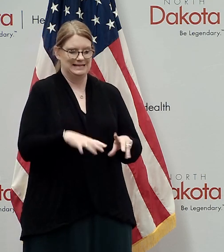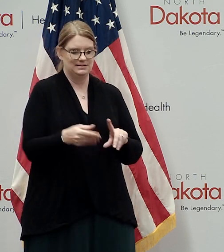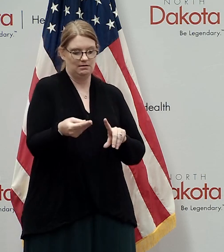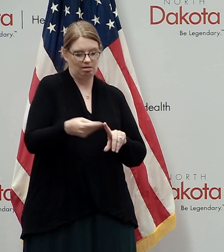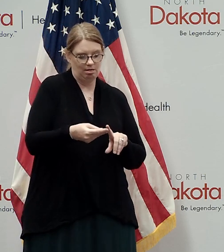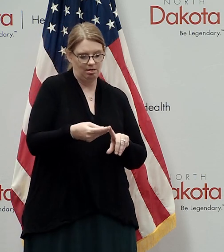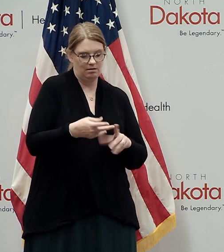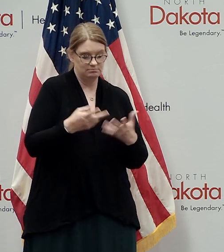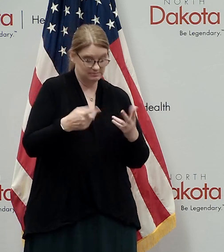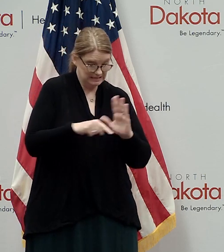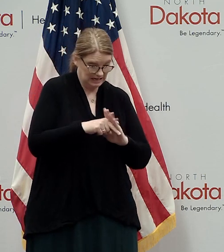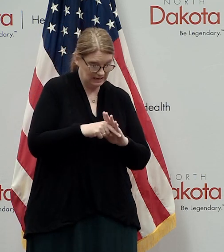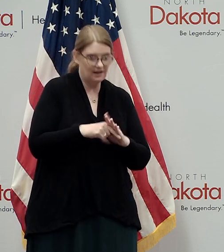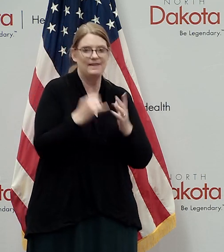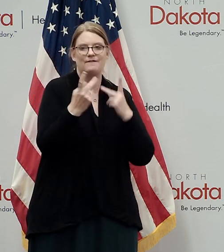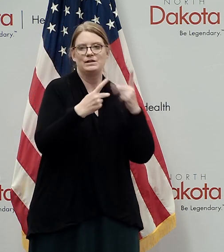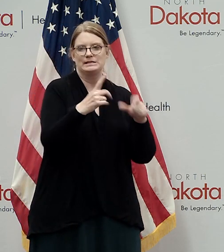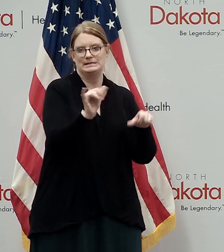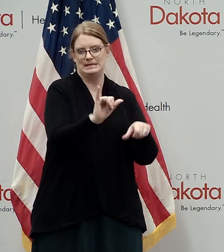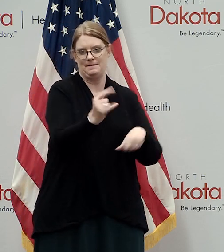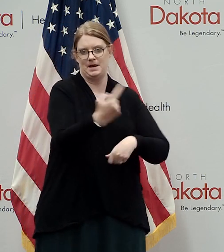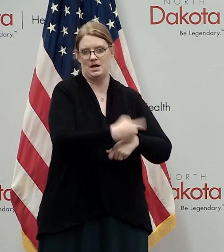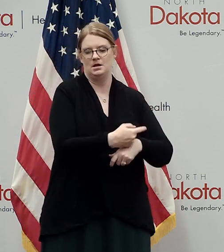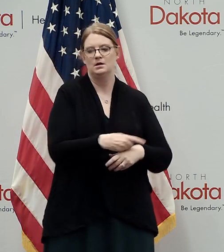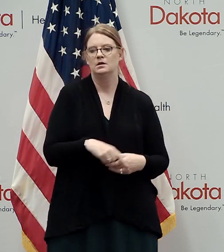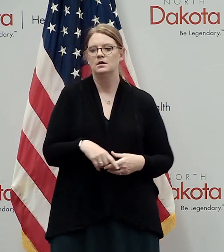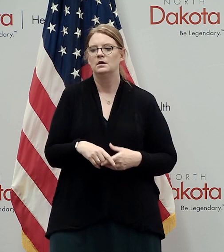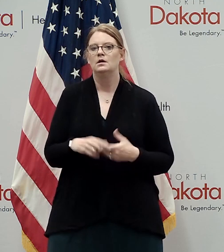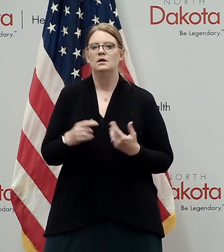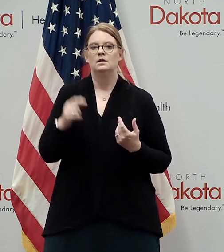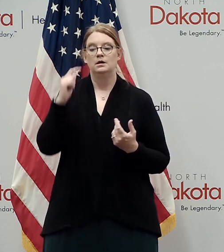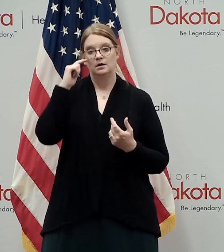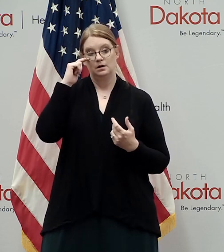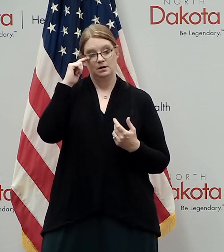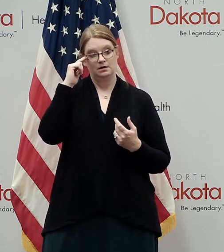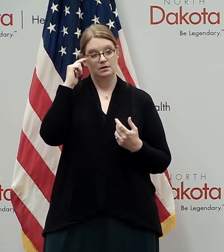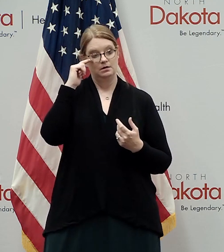day. Economic resiliency programs update